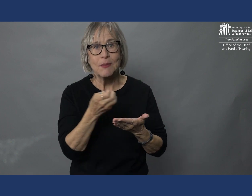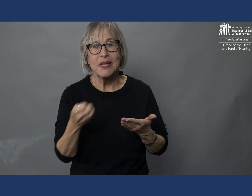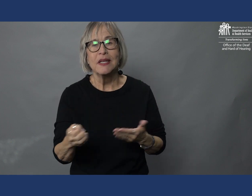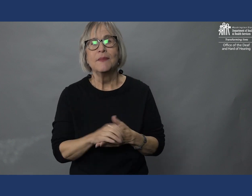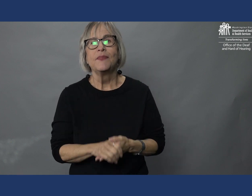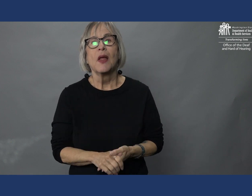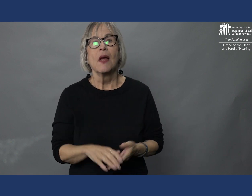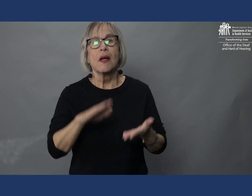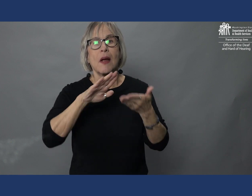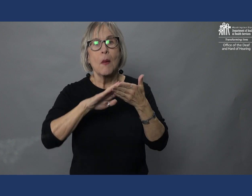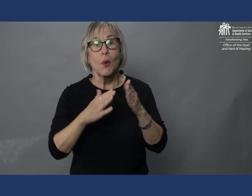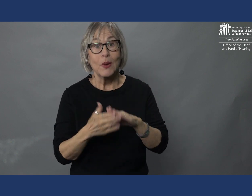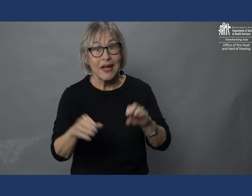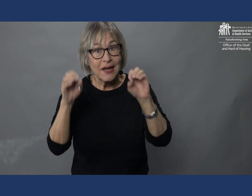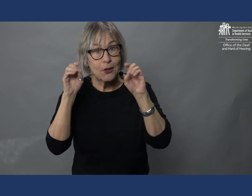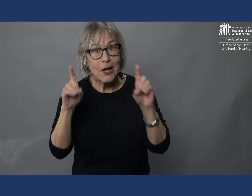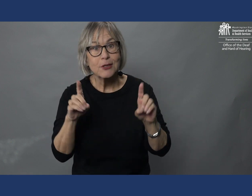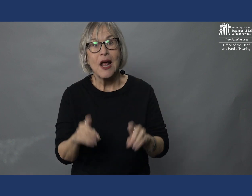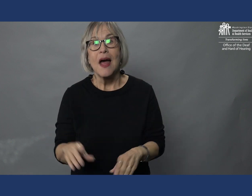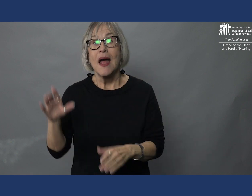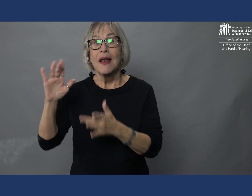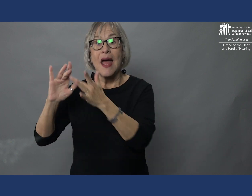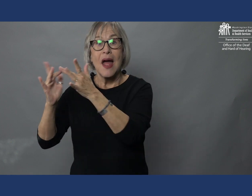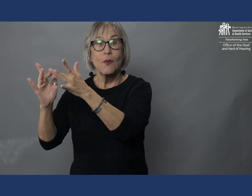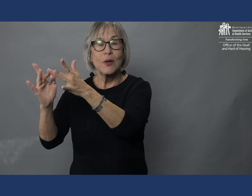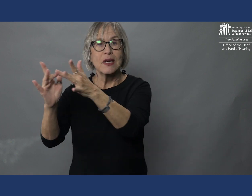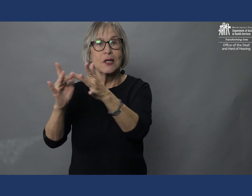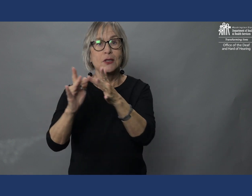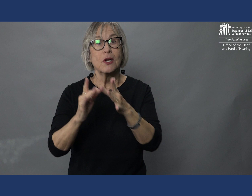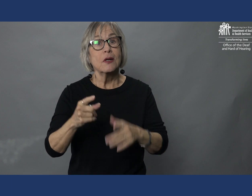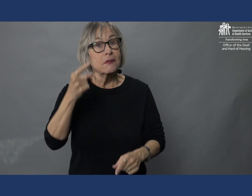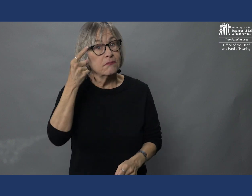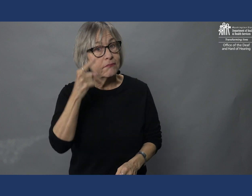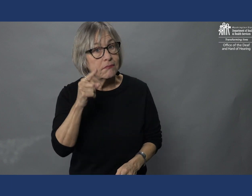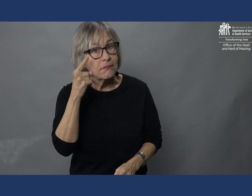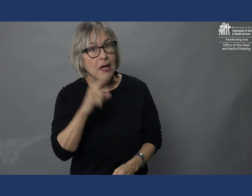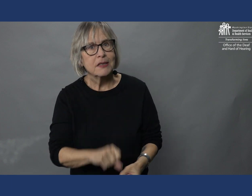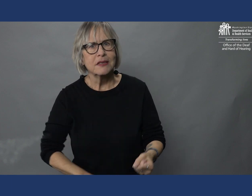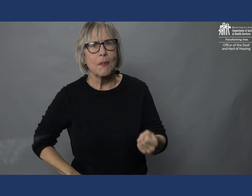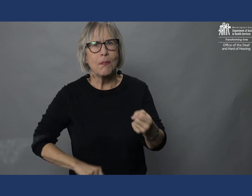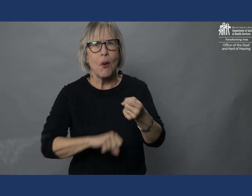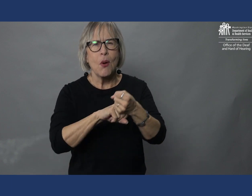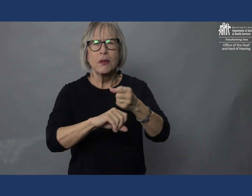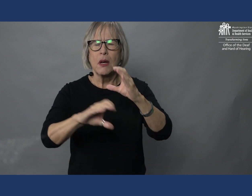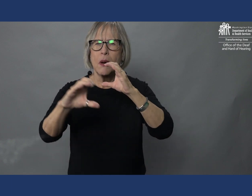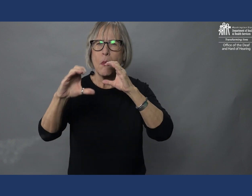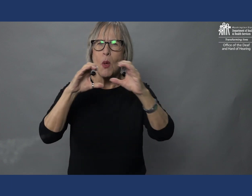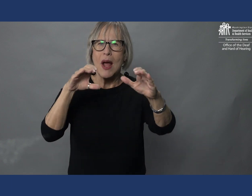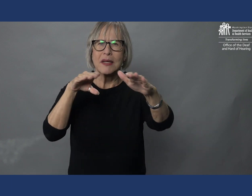We offer communication accessibility equipment, education, and outreach to support communication access